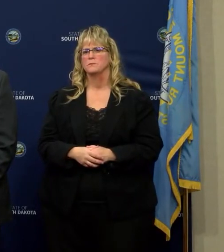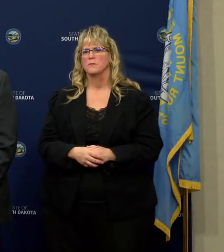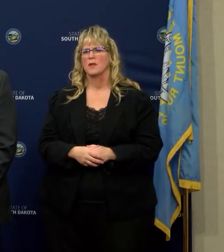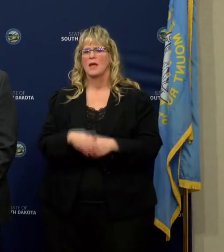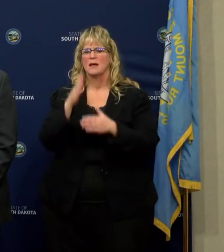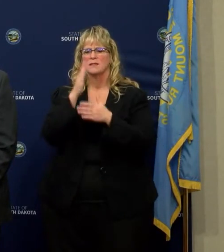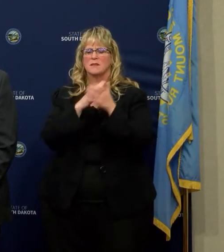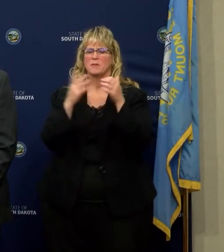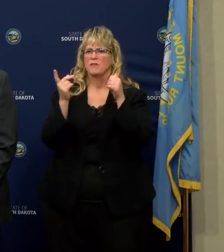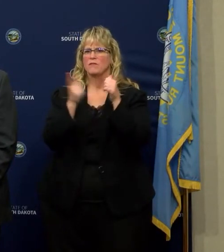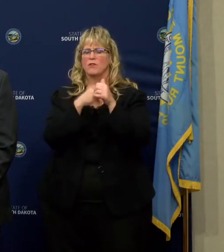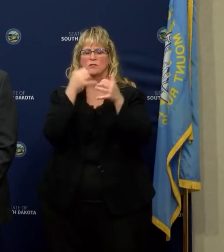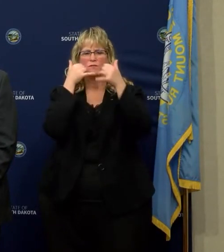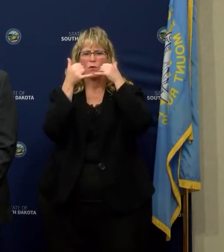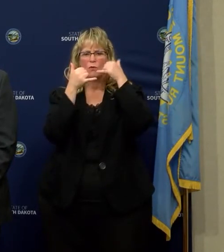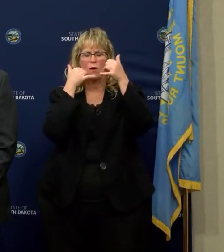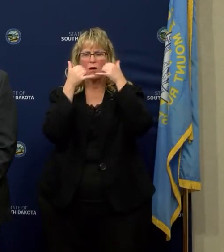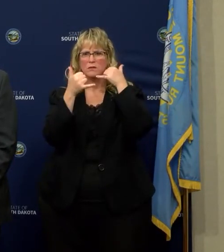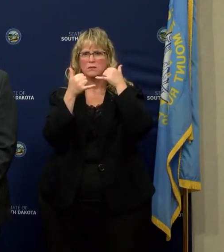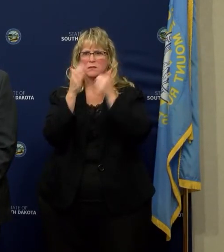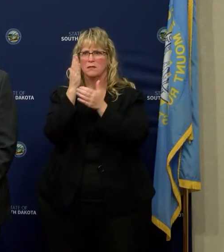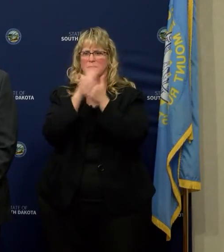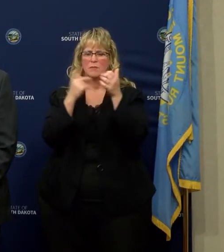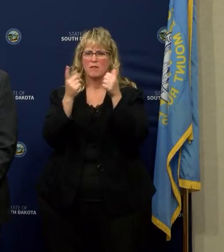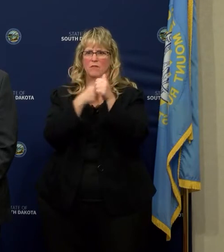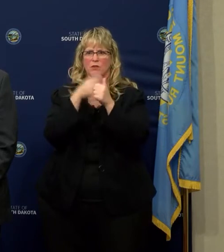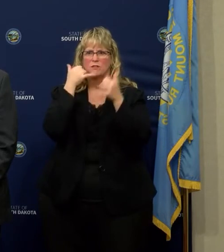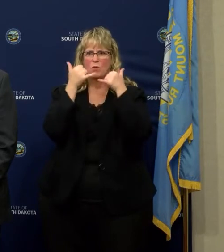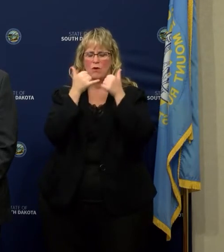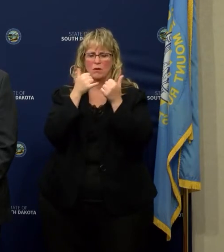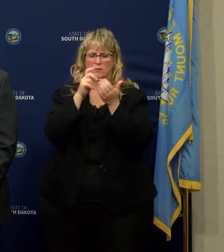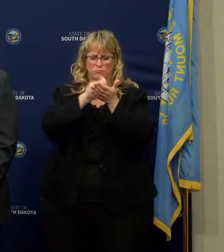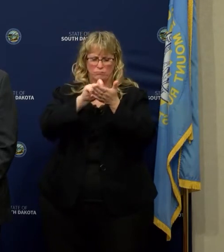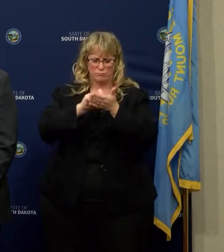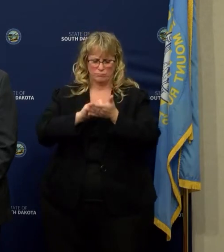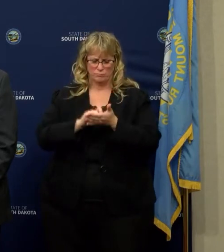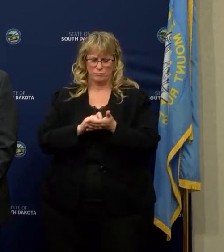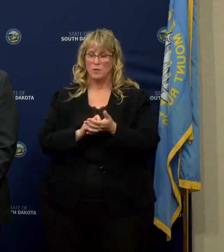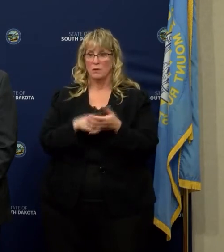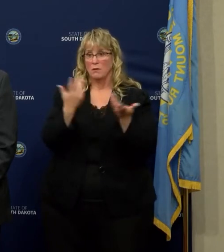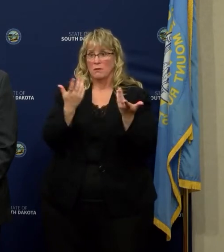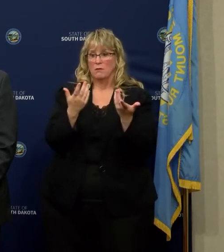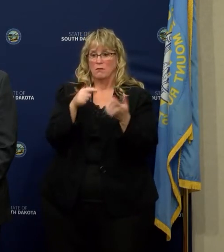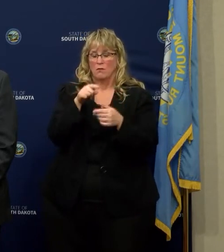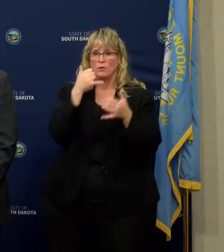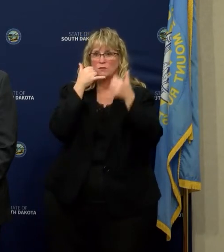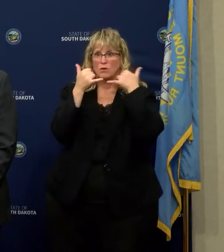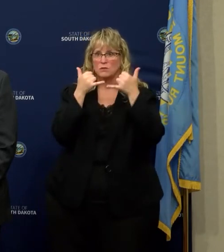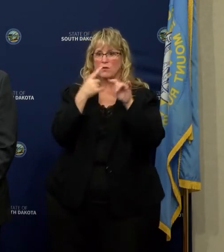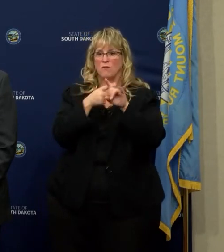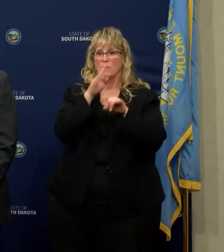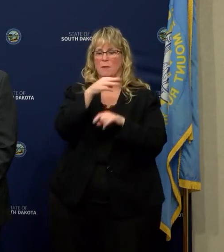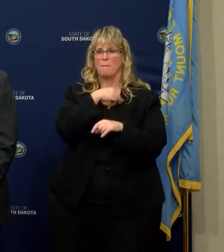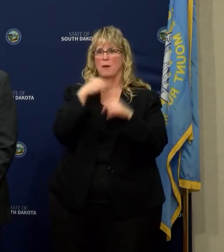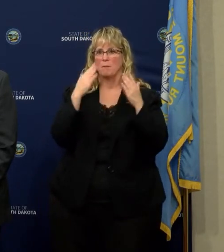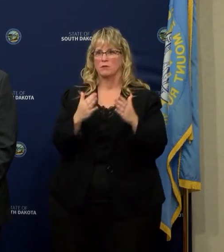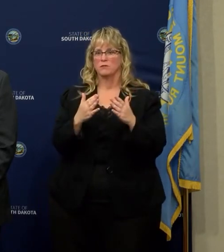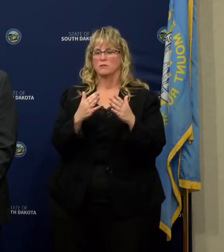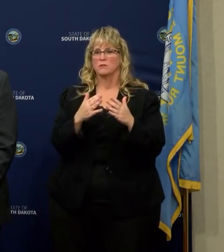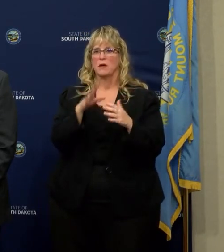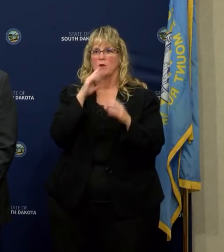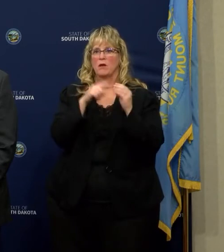the first logged phone calls were coming respectfully from their tribal members, and I'm